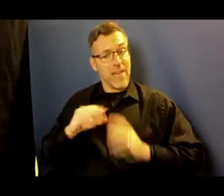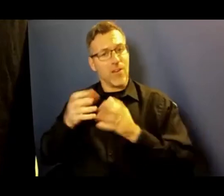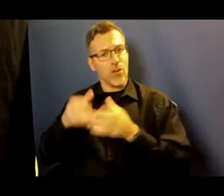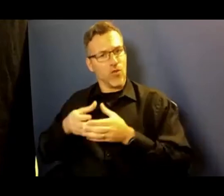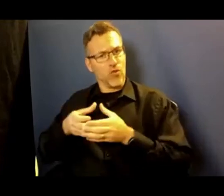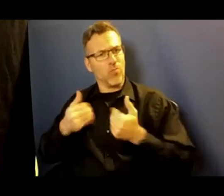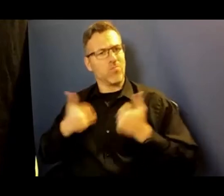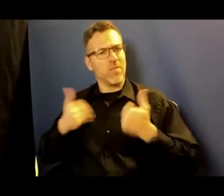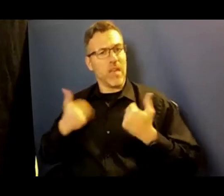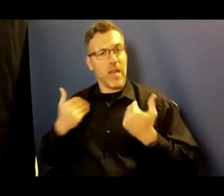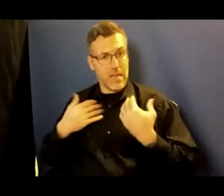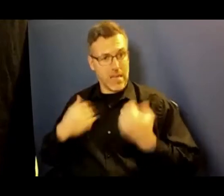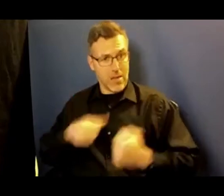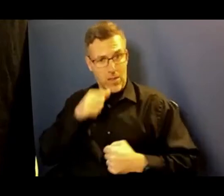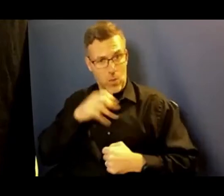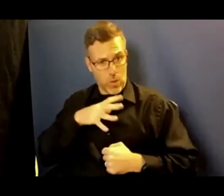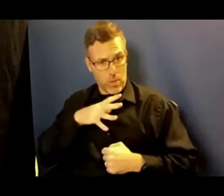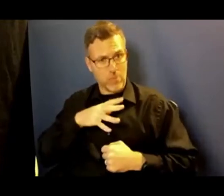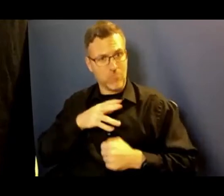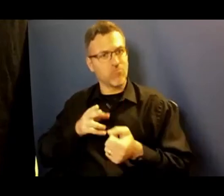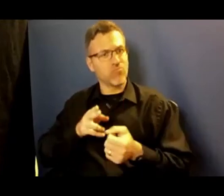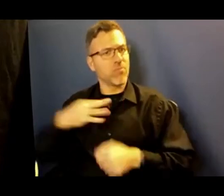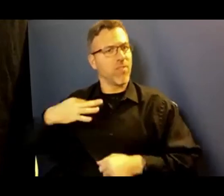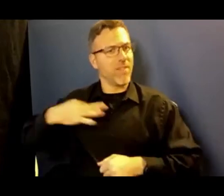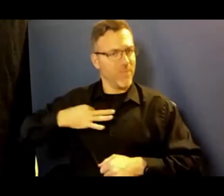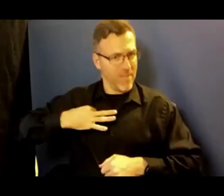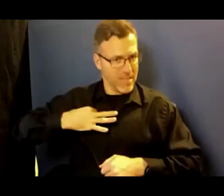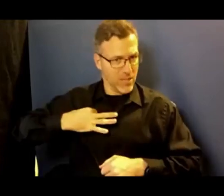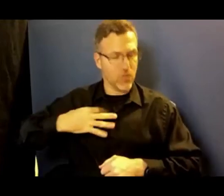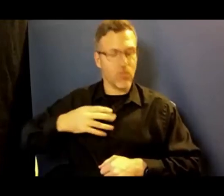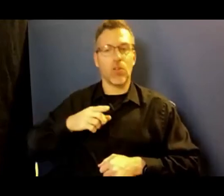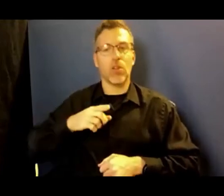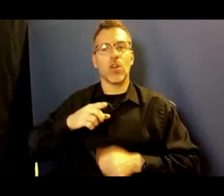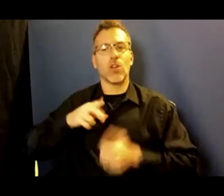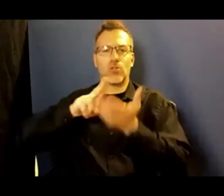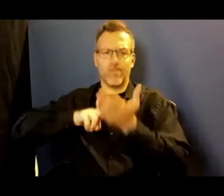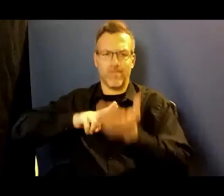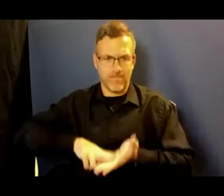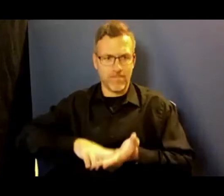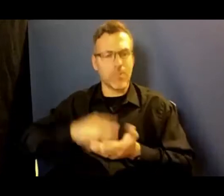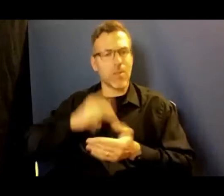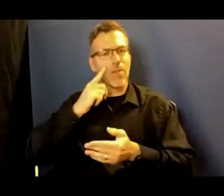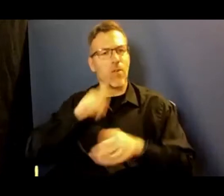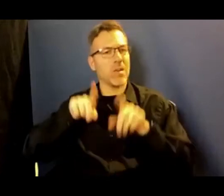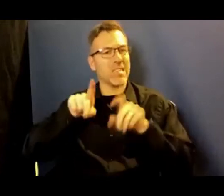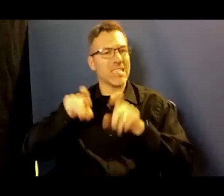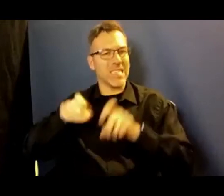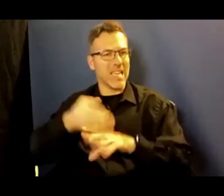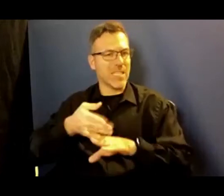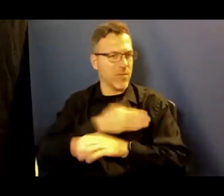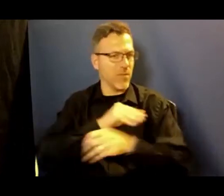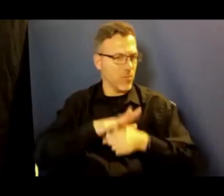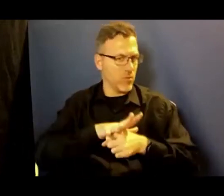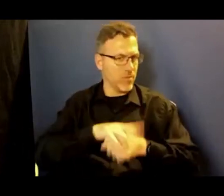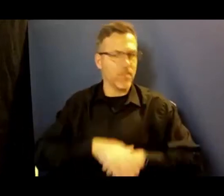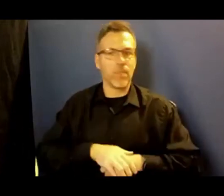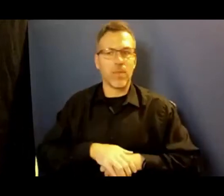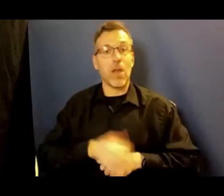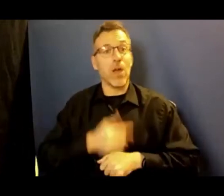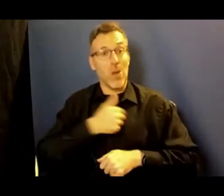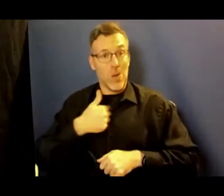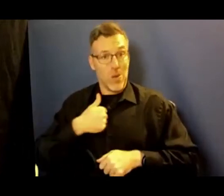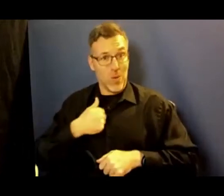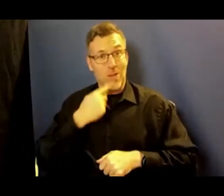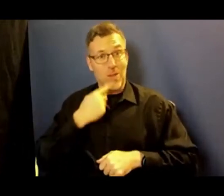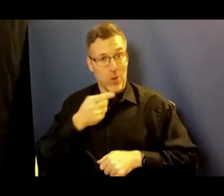vaccine trials. We explained to them that because it was a new drug, that they should not get pregnant. They should use 2 forms of birth